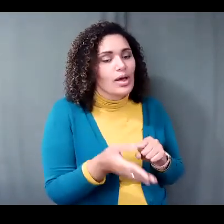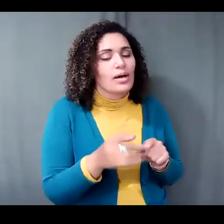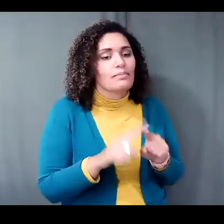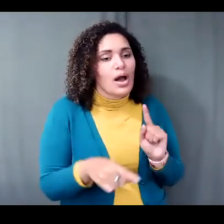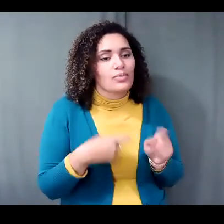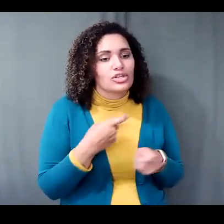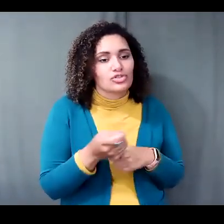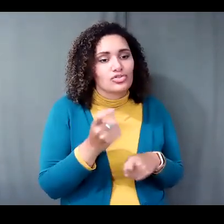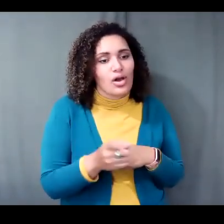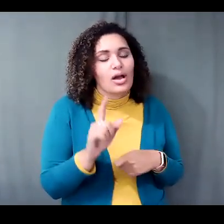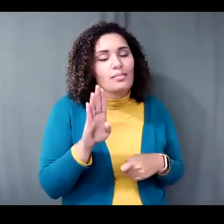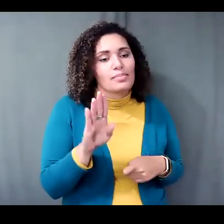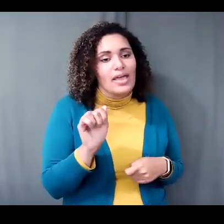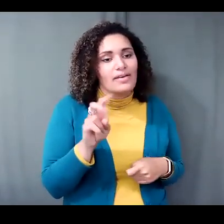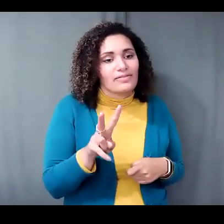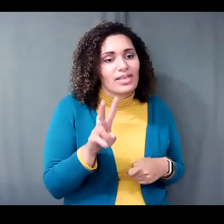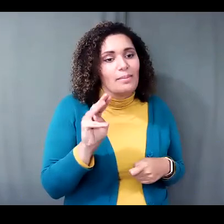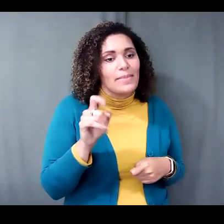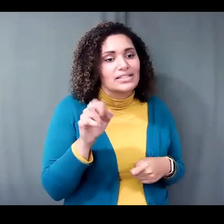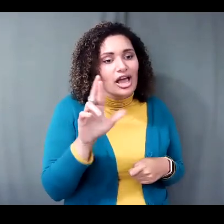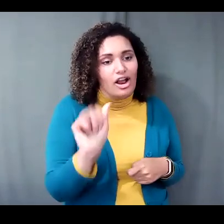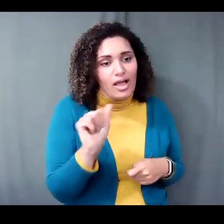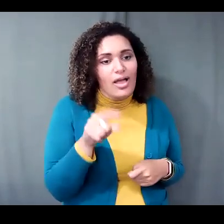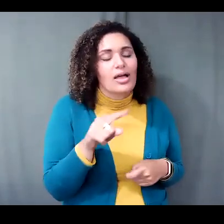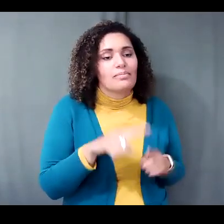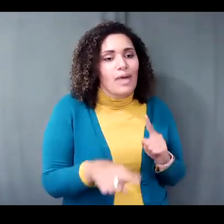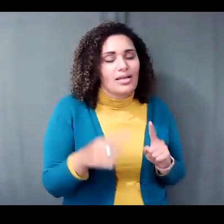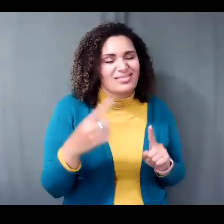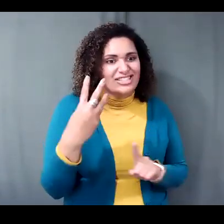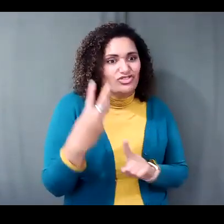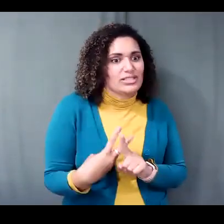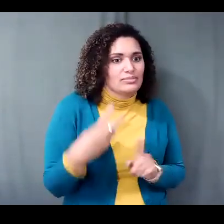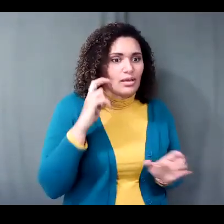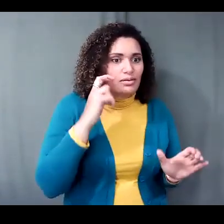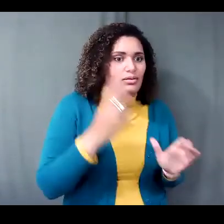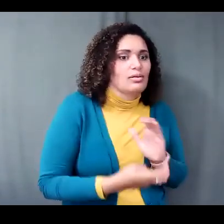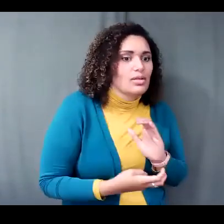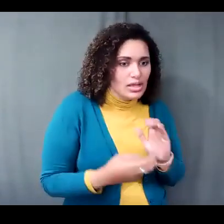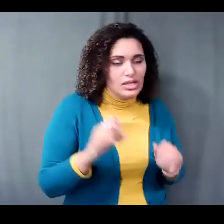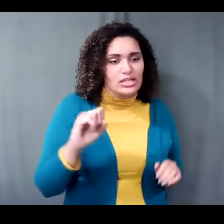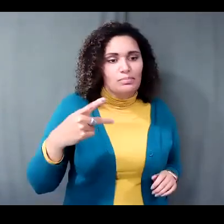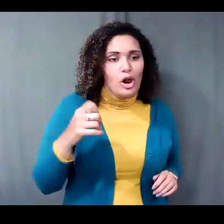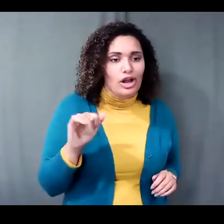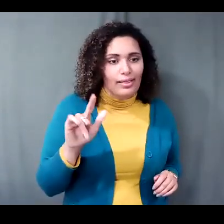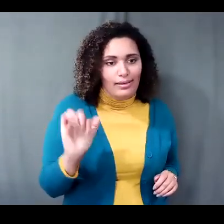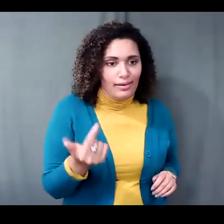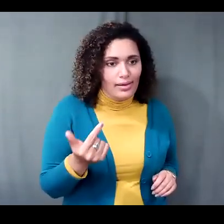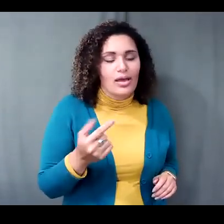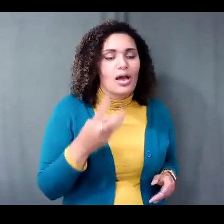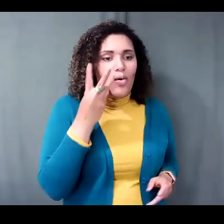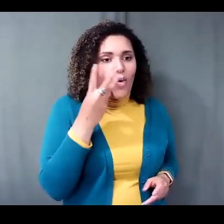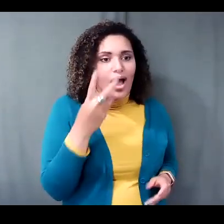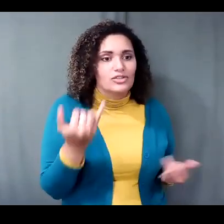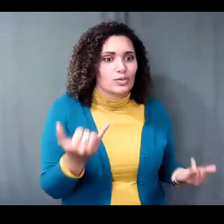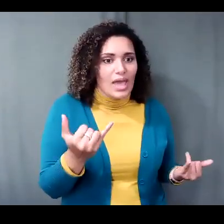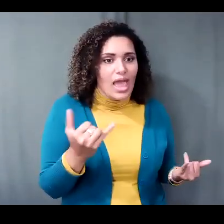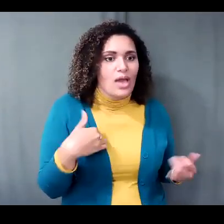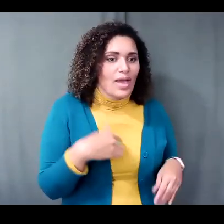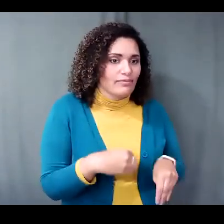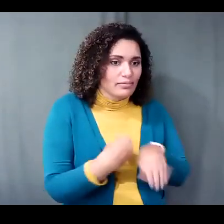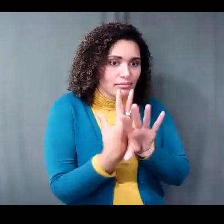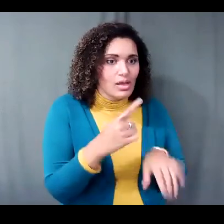you're totally in the weeds wine geek, need to know why a port bottle has to be stored on its side instead of up, we're going to try to have some information there. So it's kind of